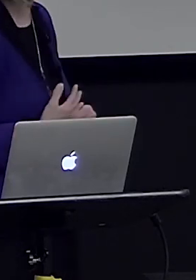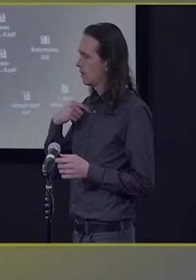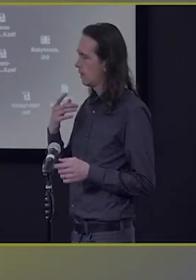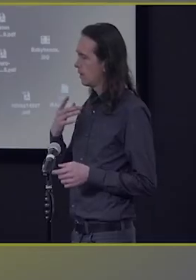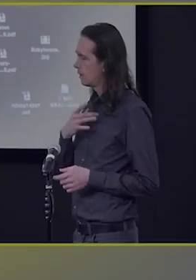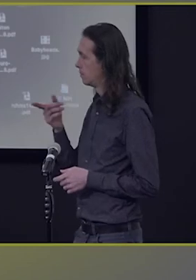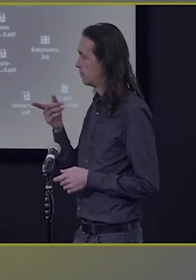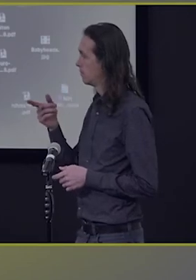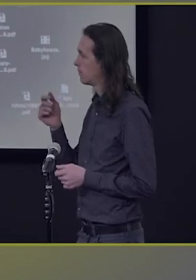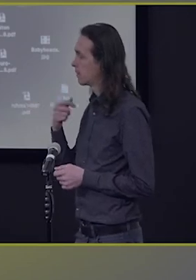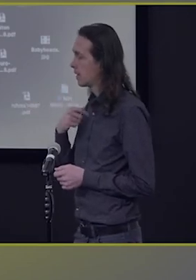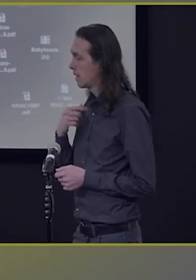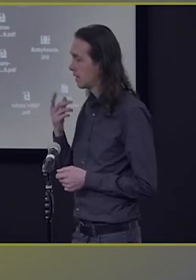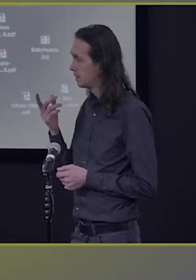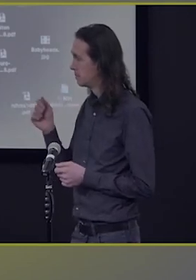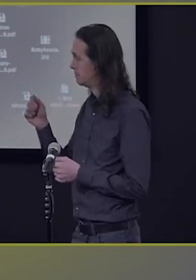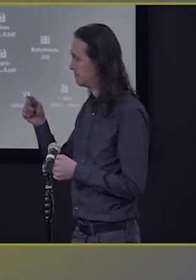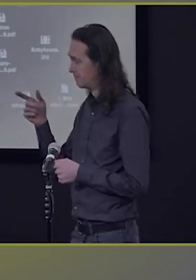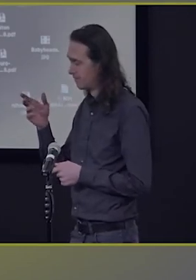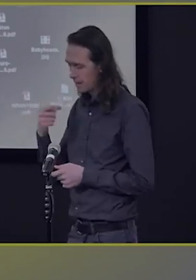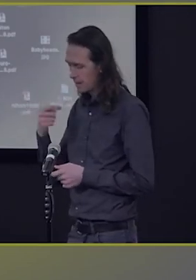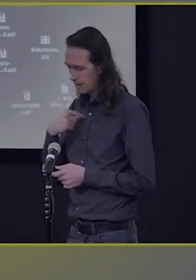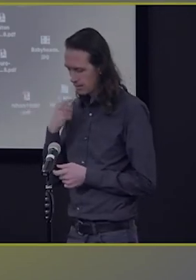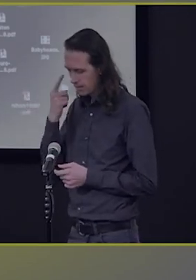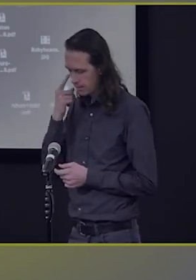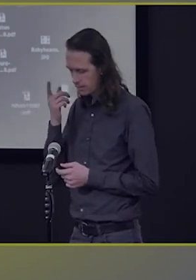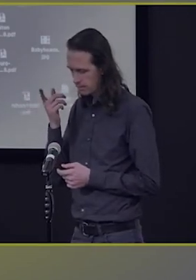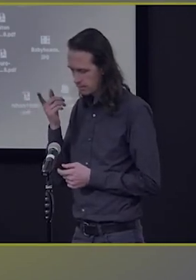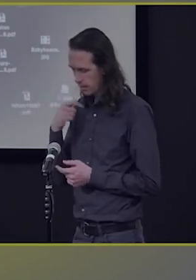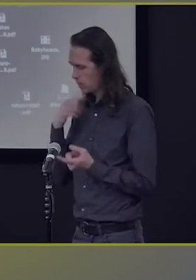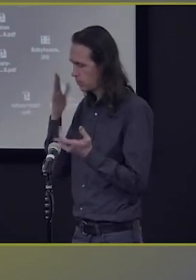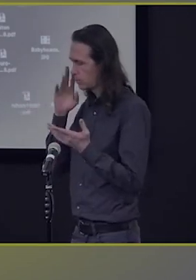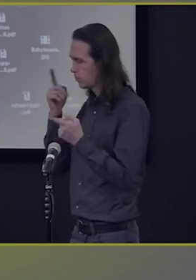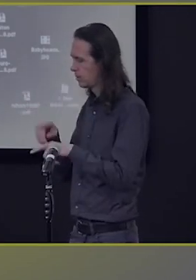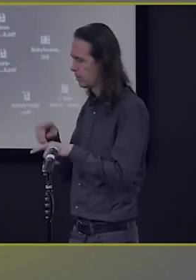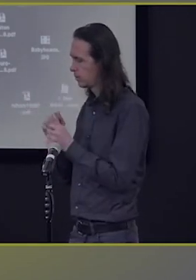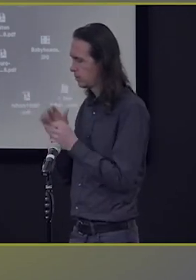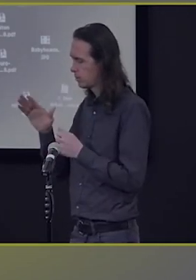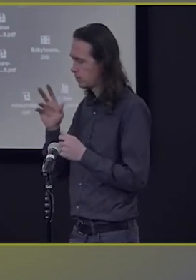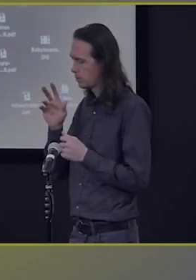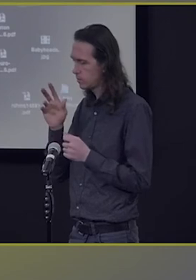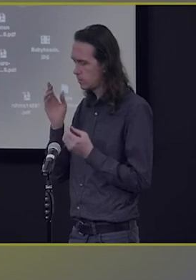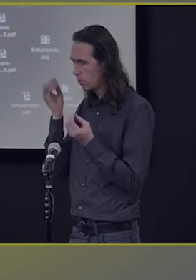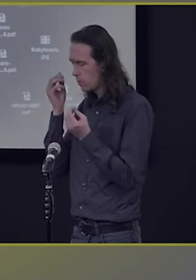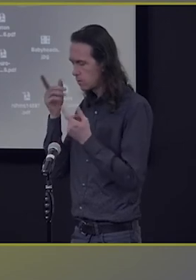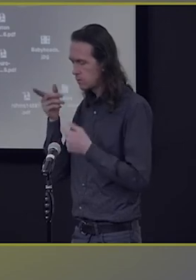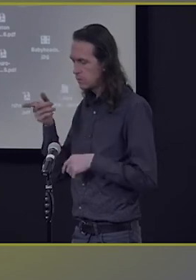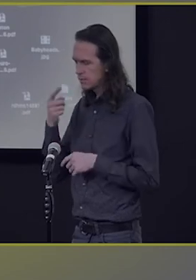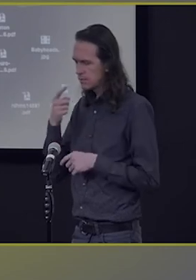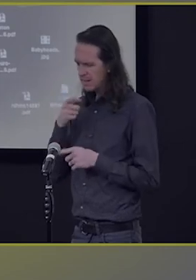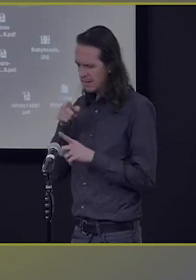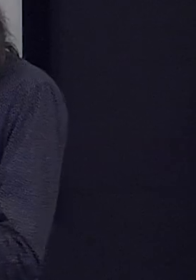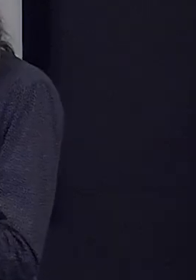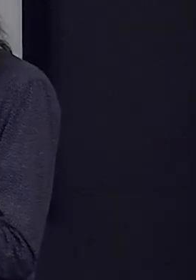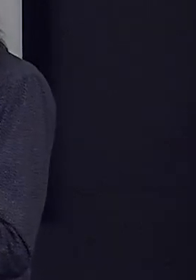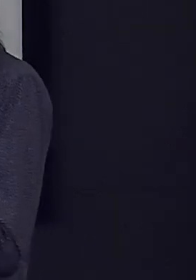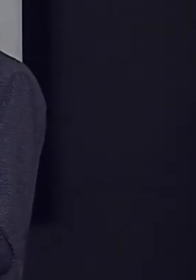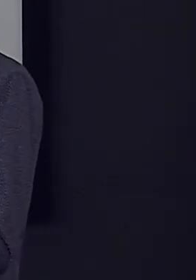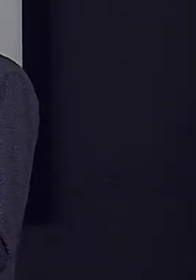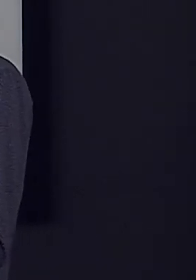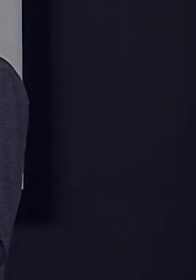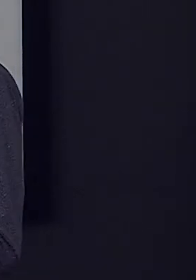um is that helpful yeah no it was very helpful um i would agree with um with